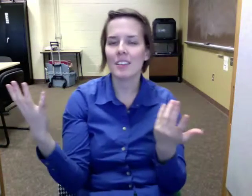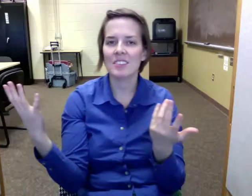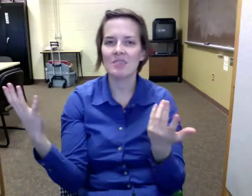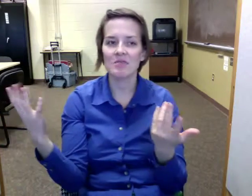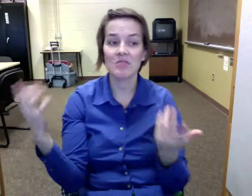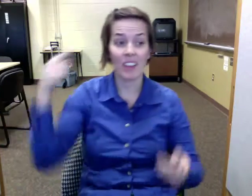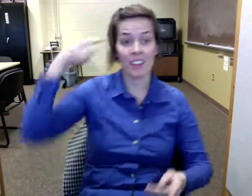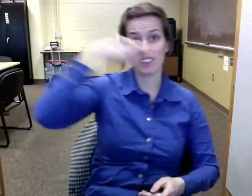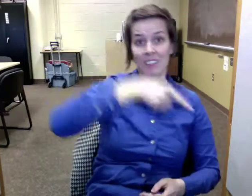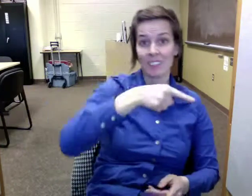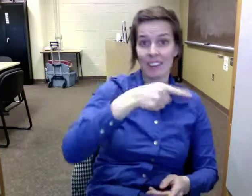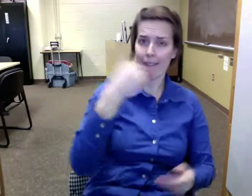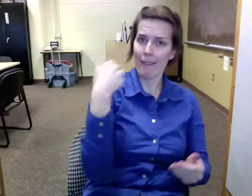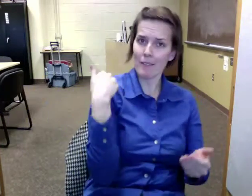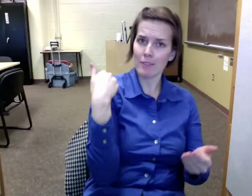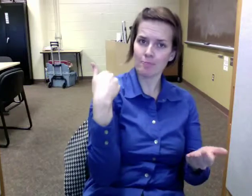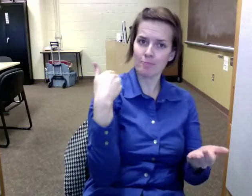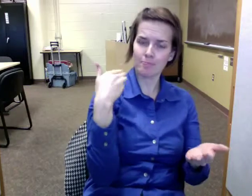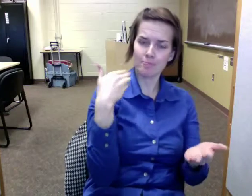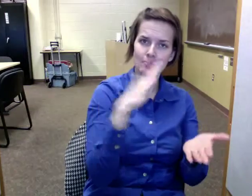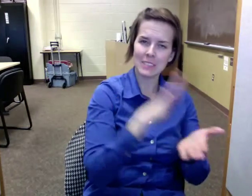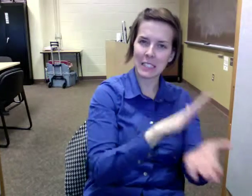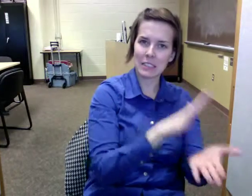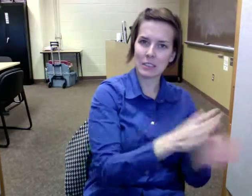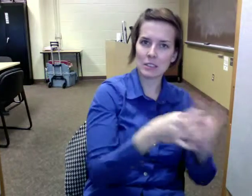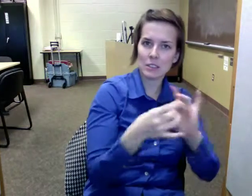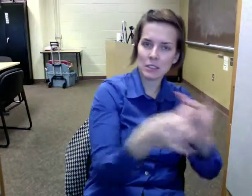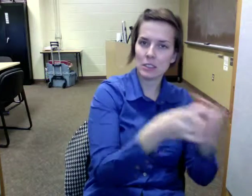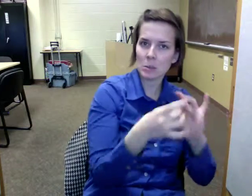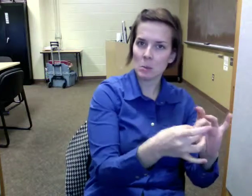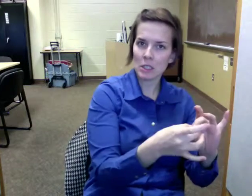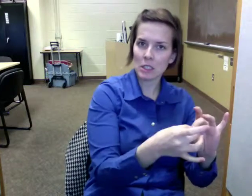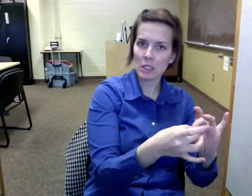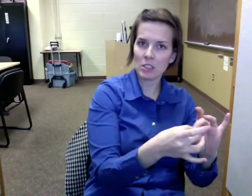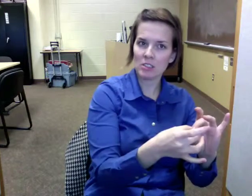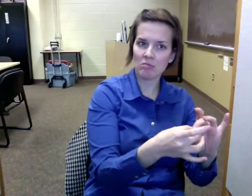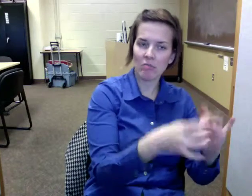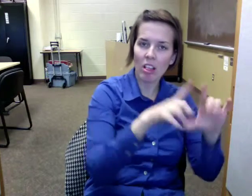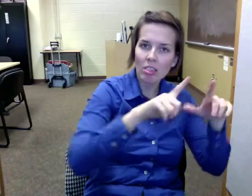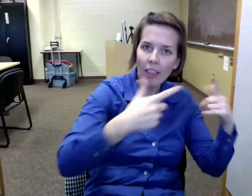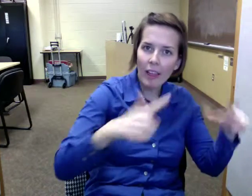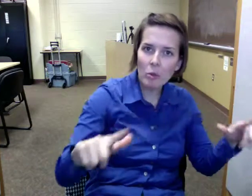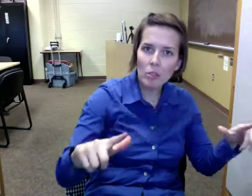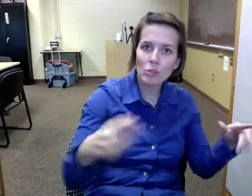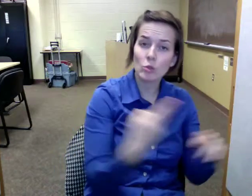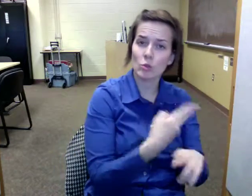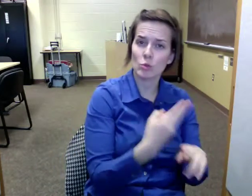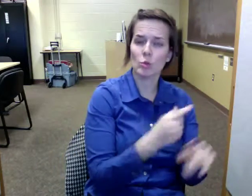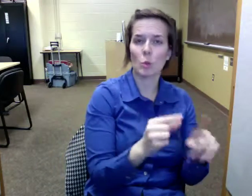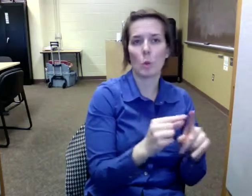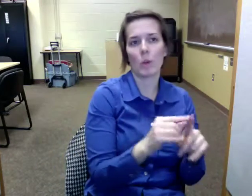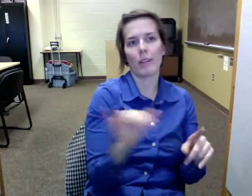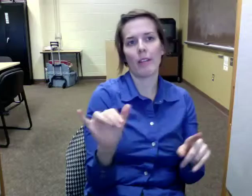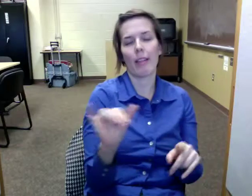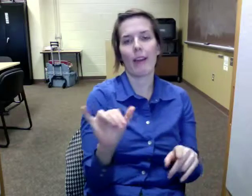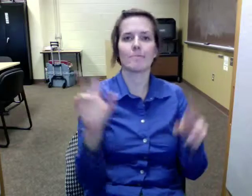use. We may use words like on the contrary, nevertheless, instead of simple words